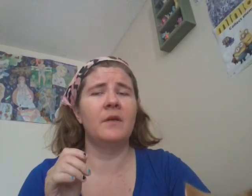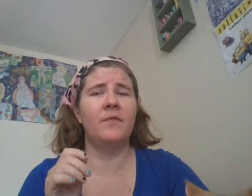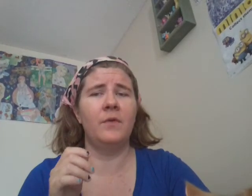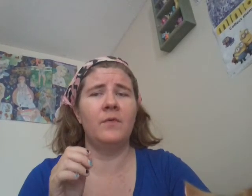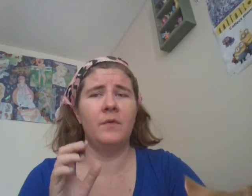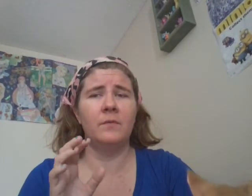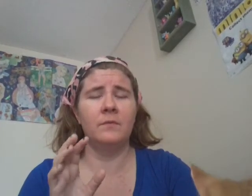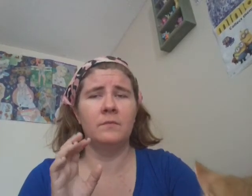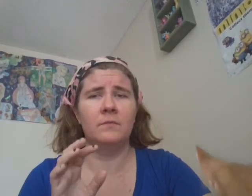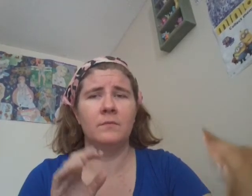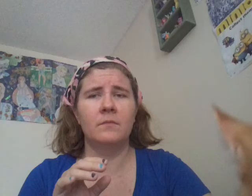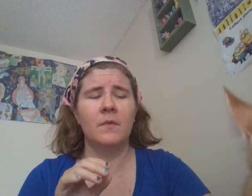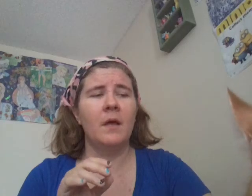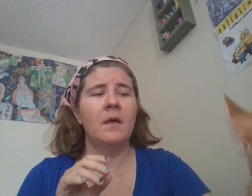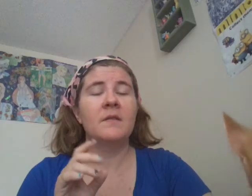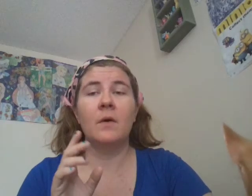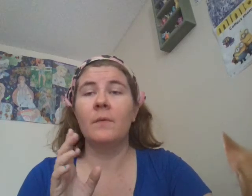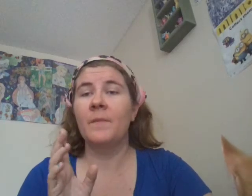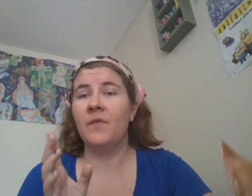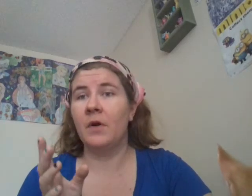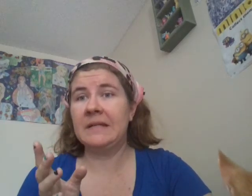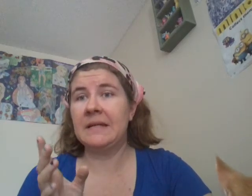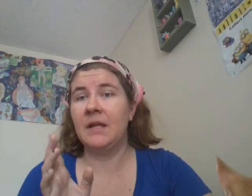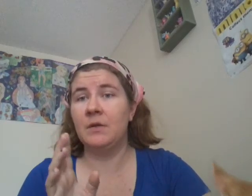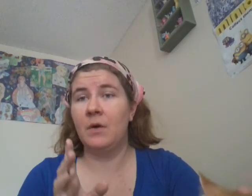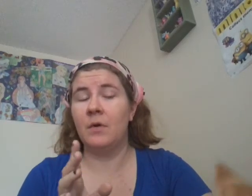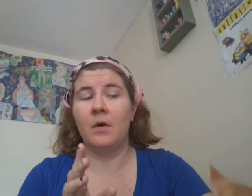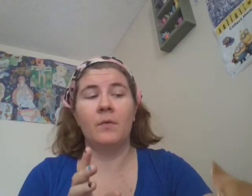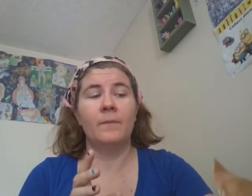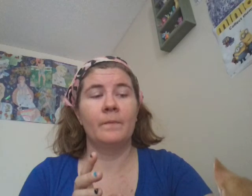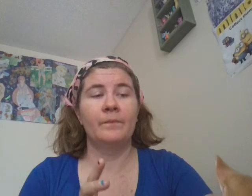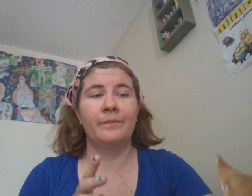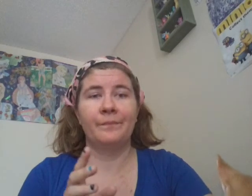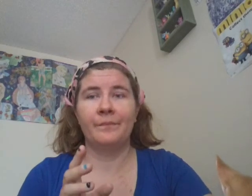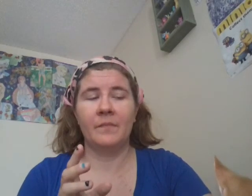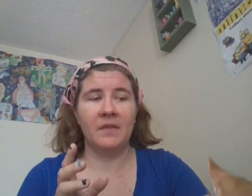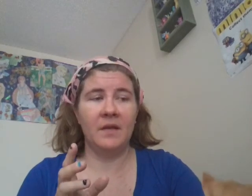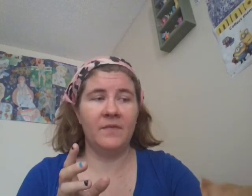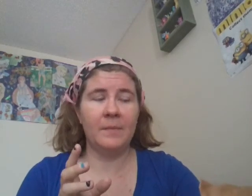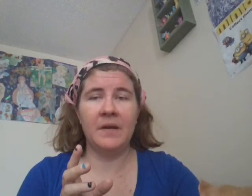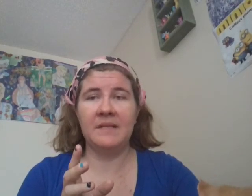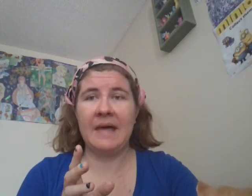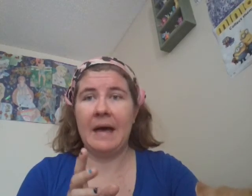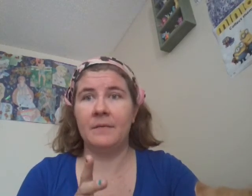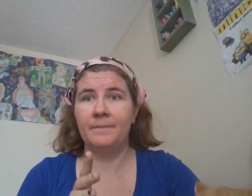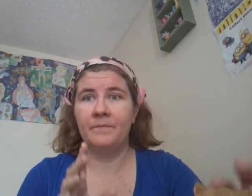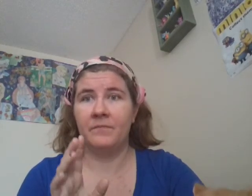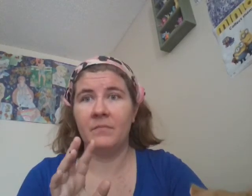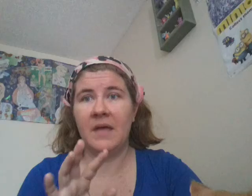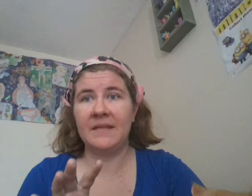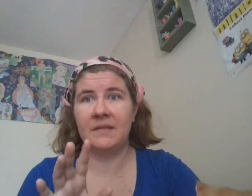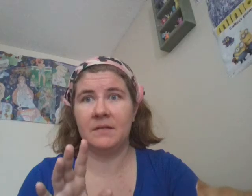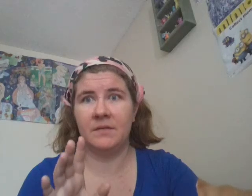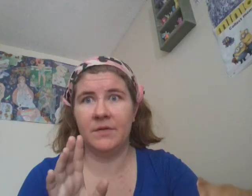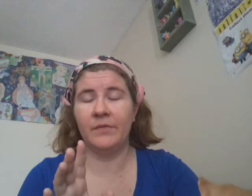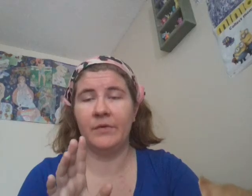it if you, if you. So, if you're autistic and you don't know if somebody's sad. That's, those